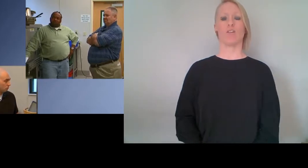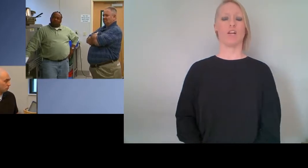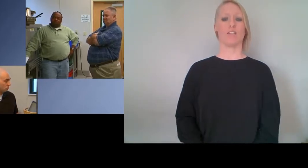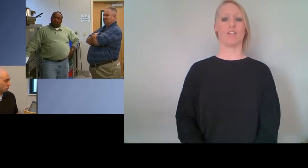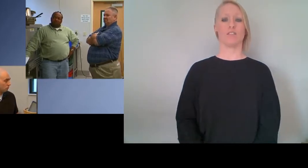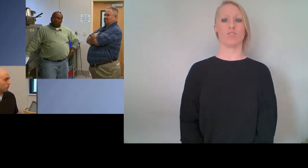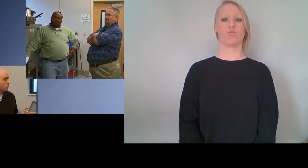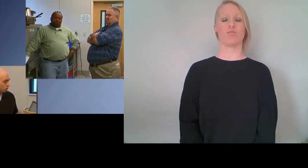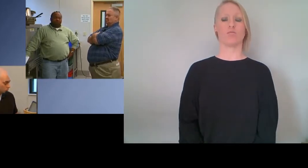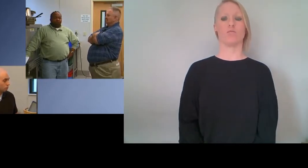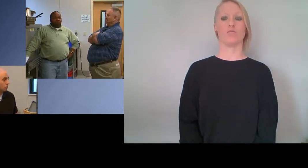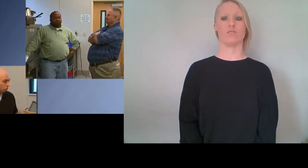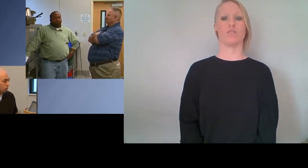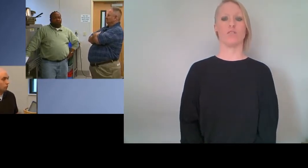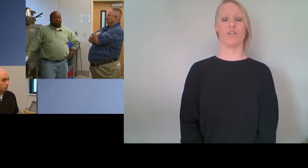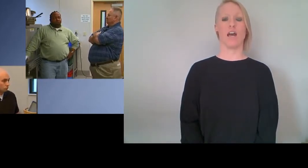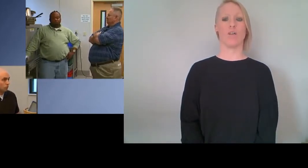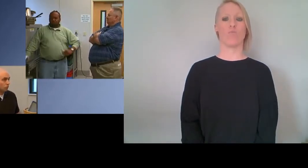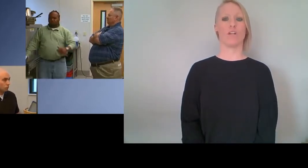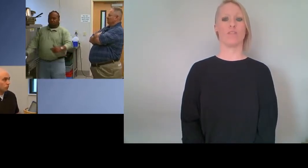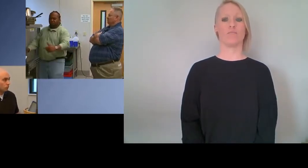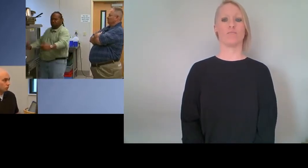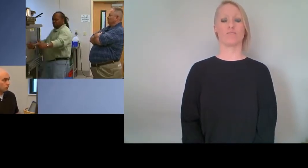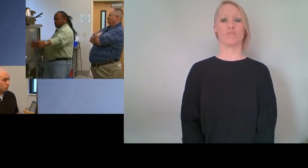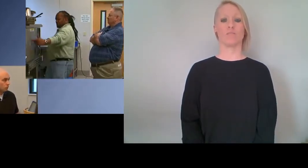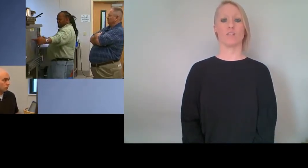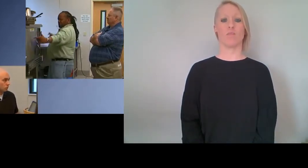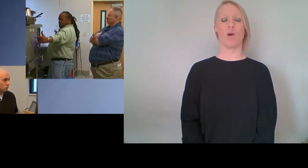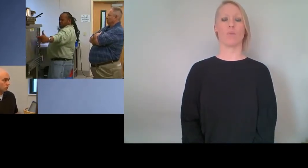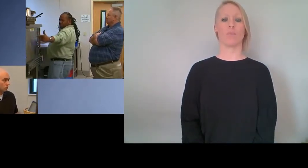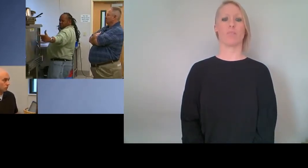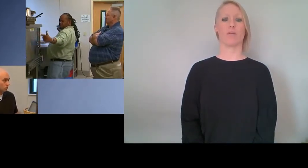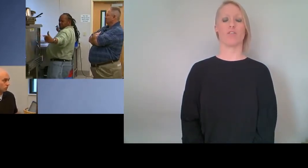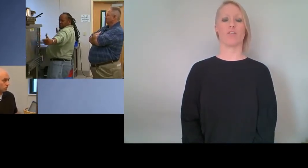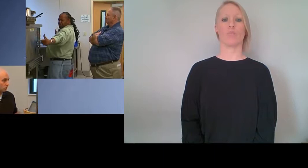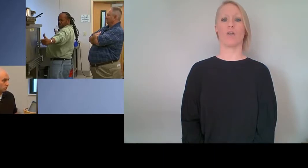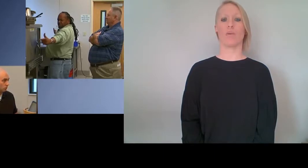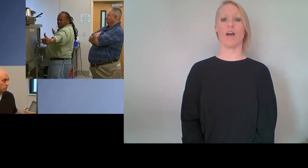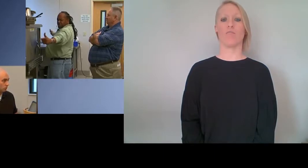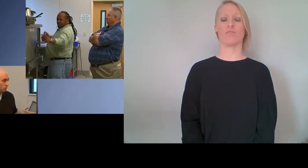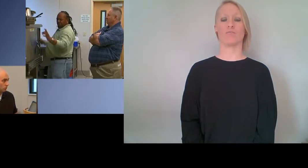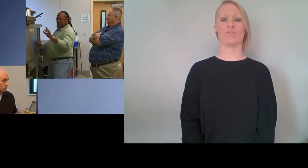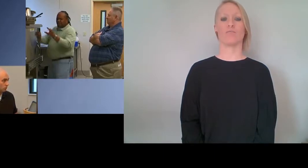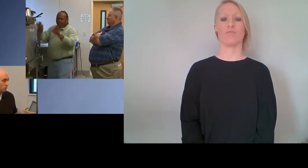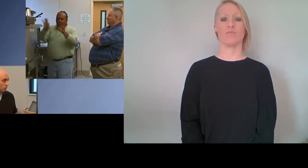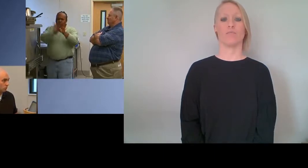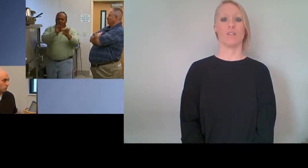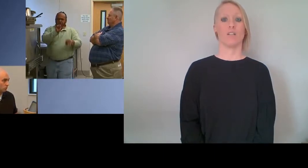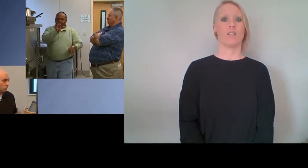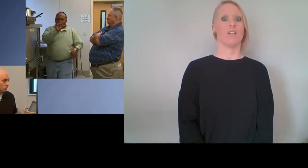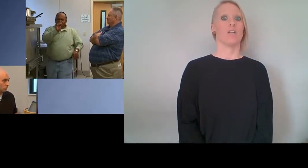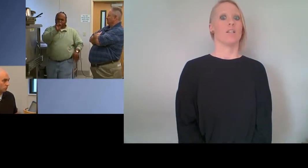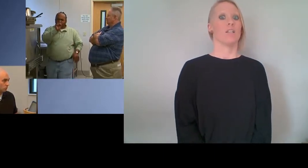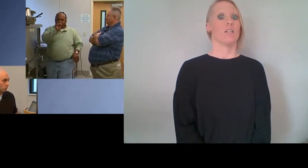It's a better idea to add one, probably bigger than the one that we have.